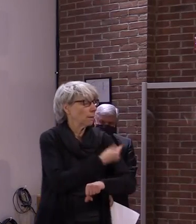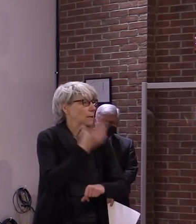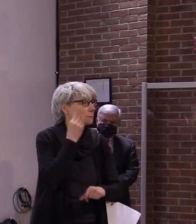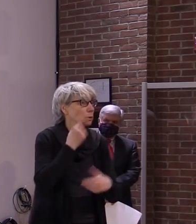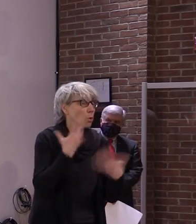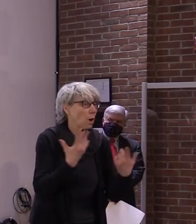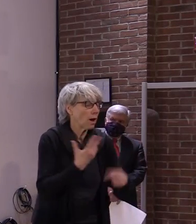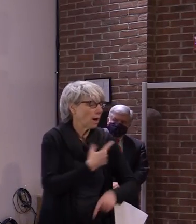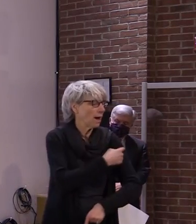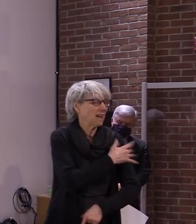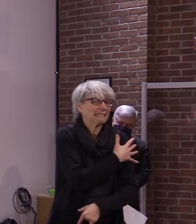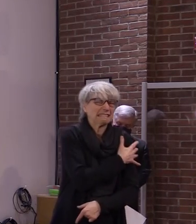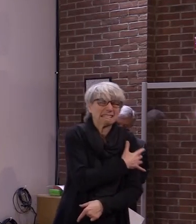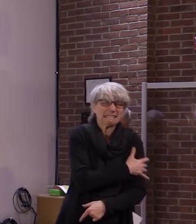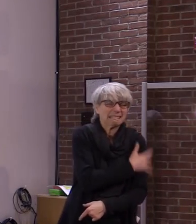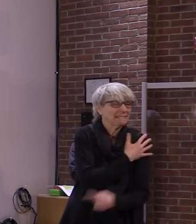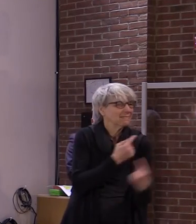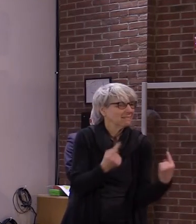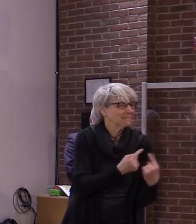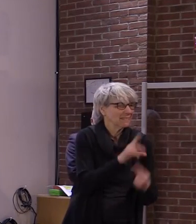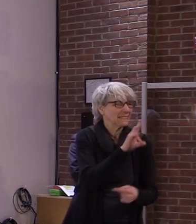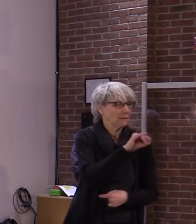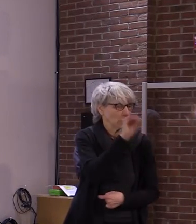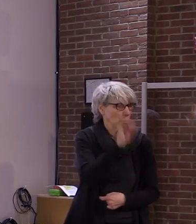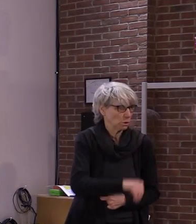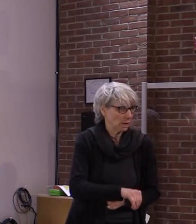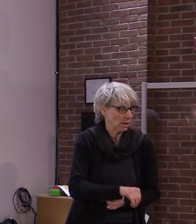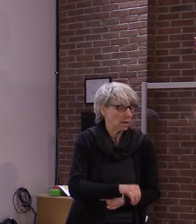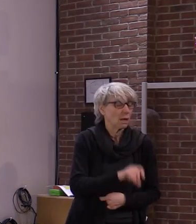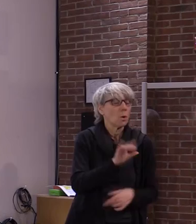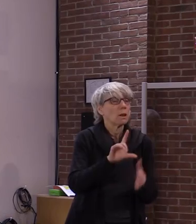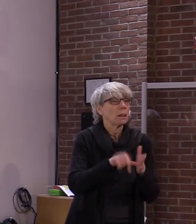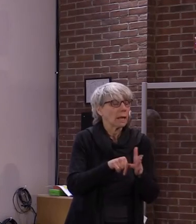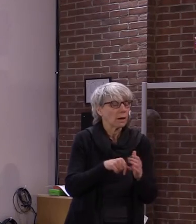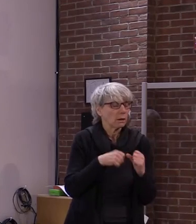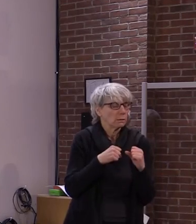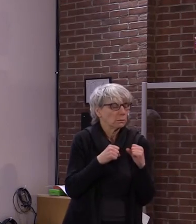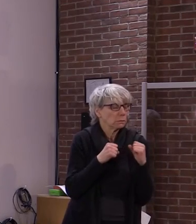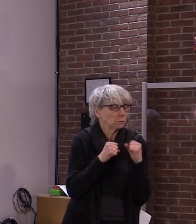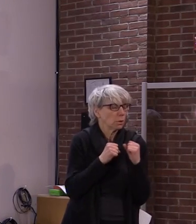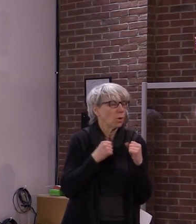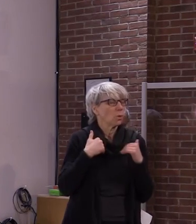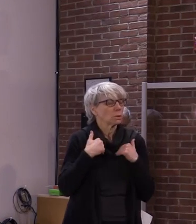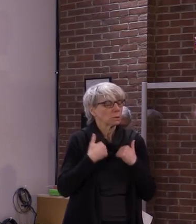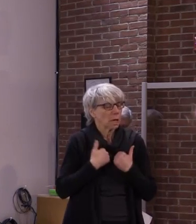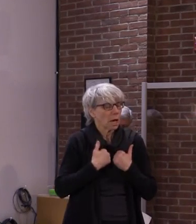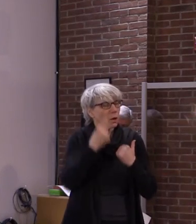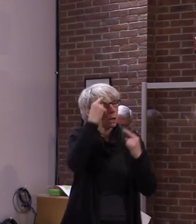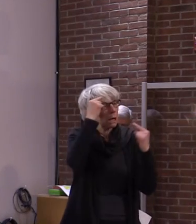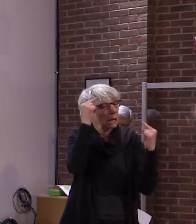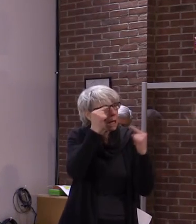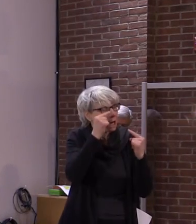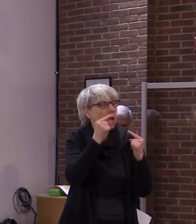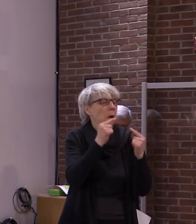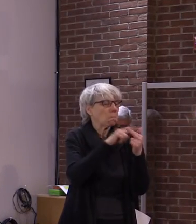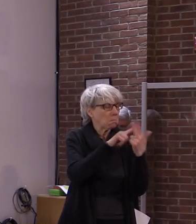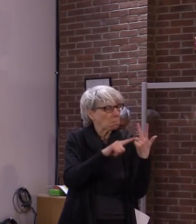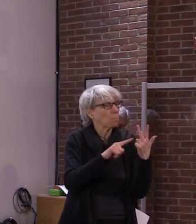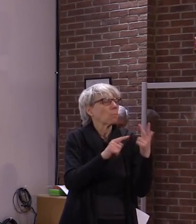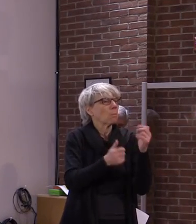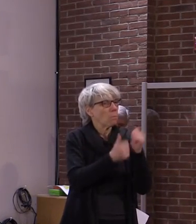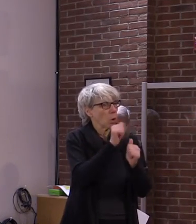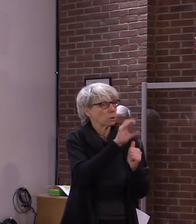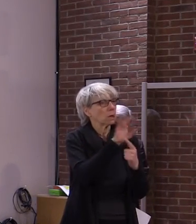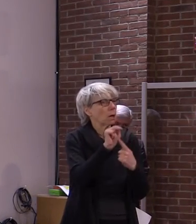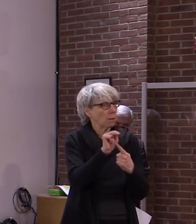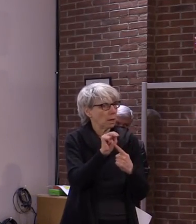seen in about 70%, or chills or tiredness or headache. These side effects typically went away within a